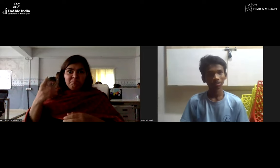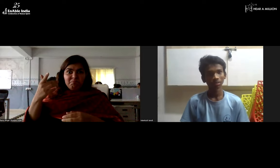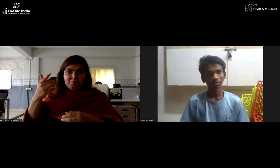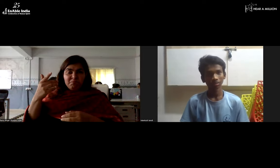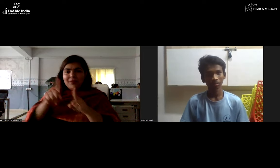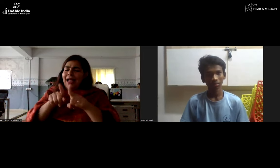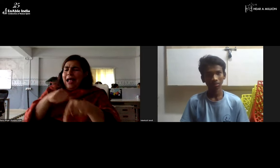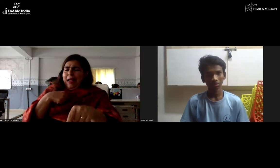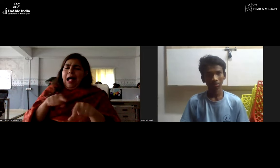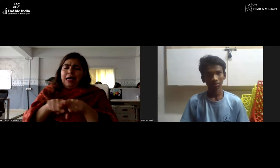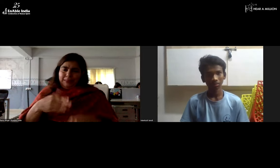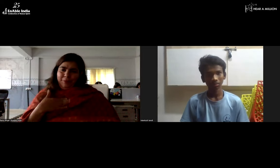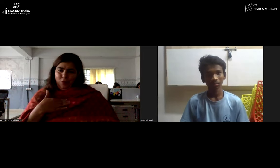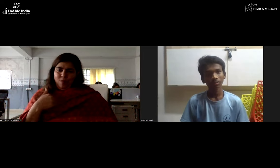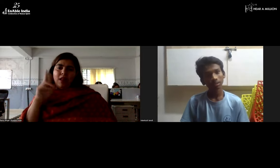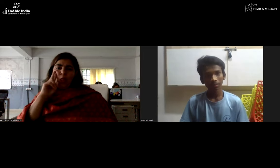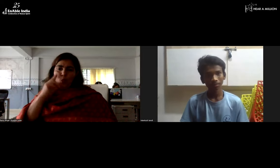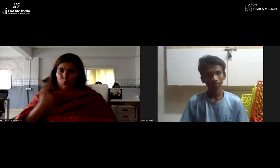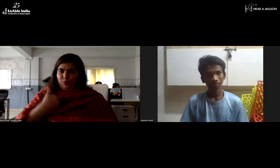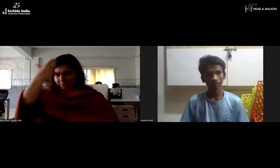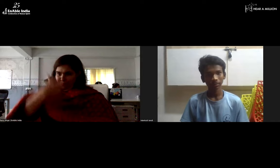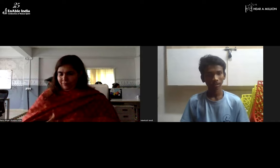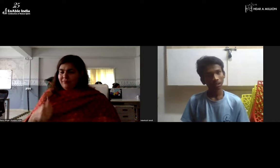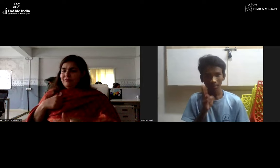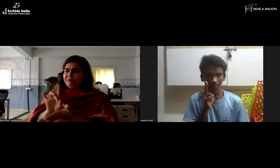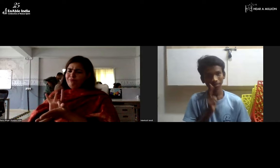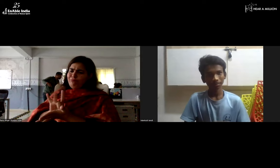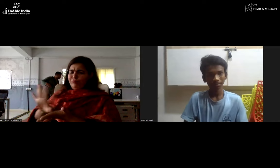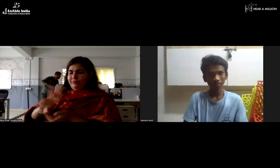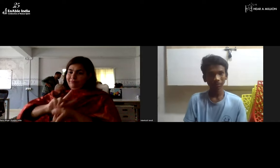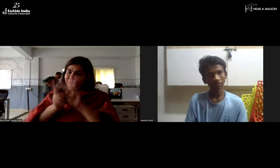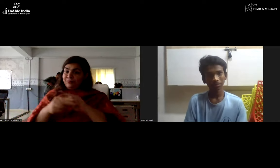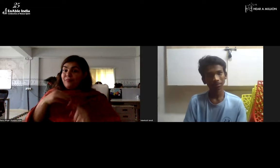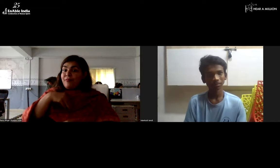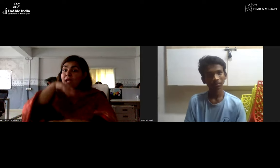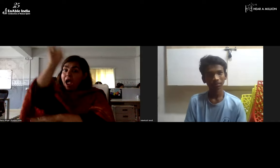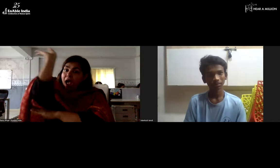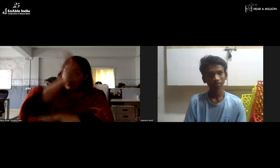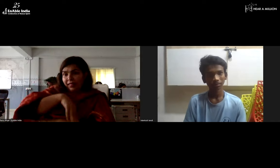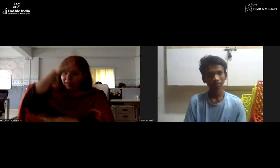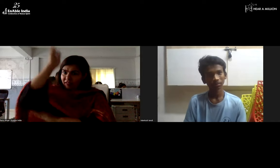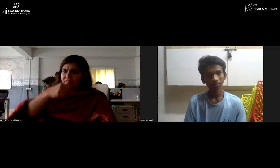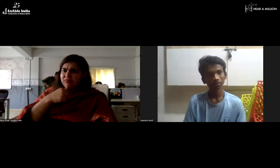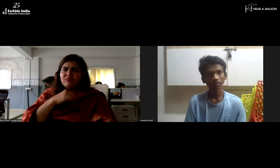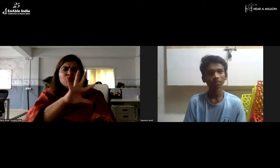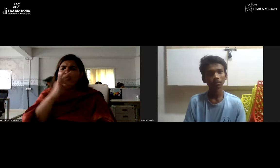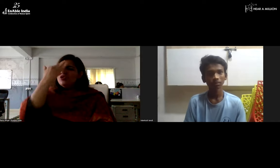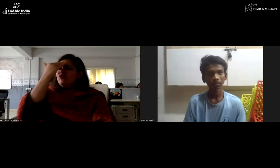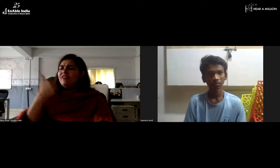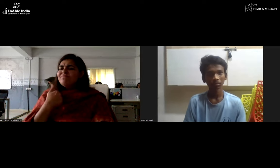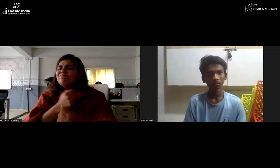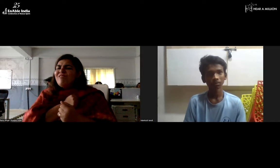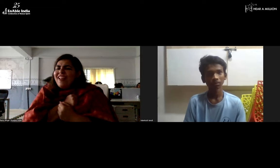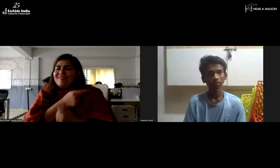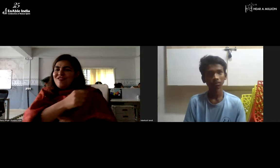showed us in the basic, and now I'm in class 7th, and now I know I can write properly also. We do our